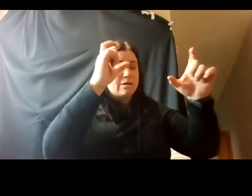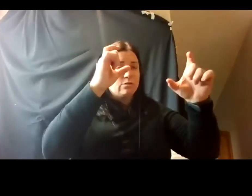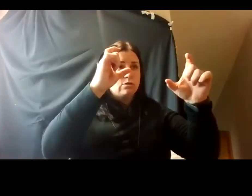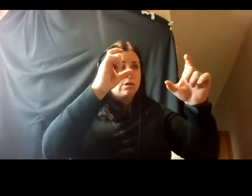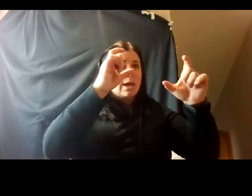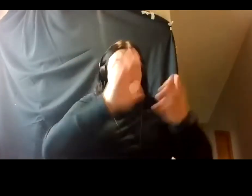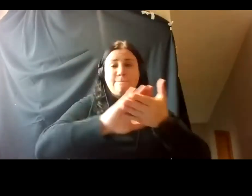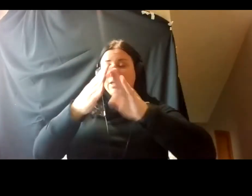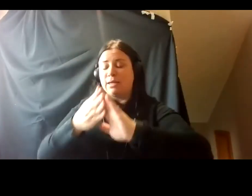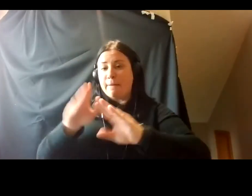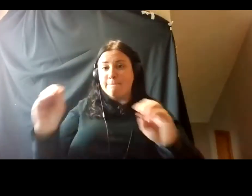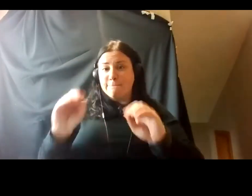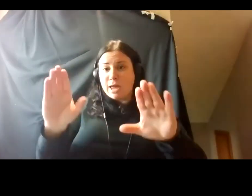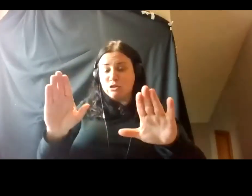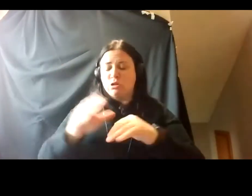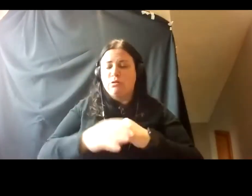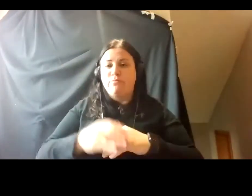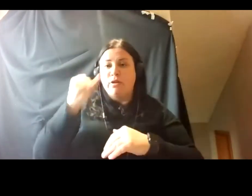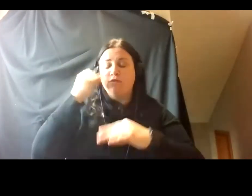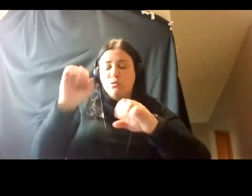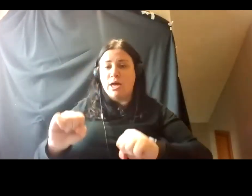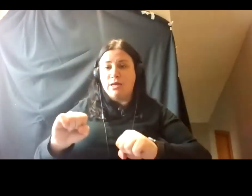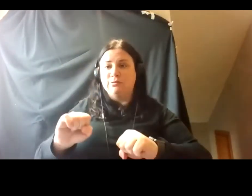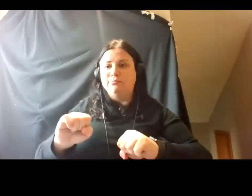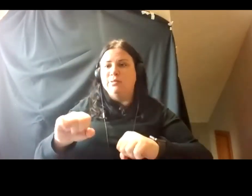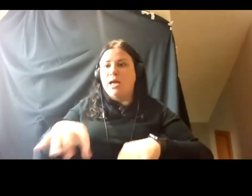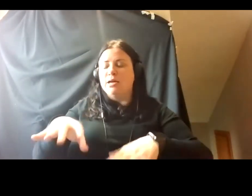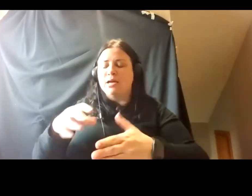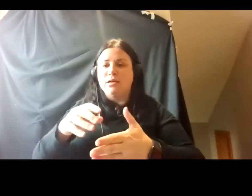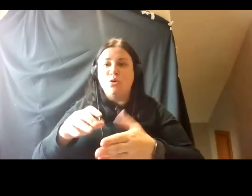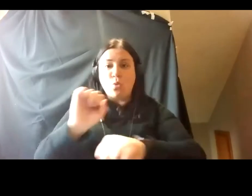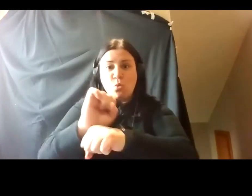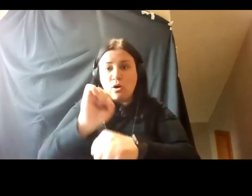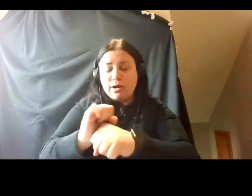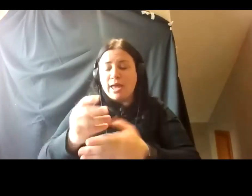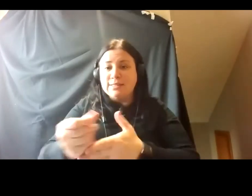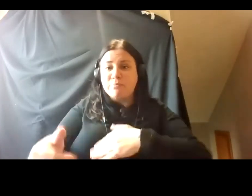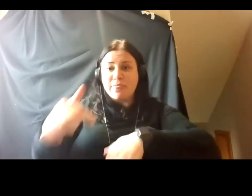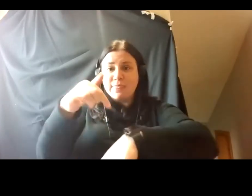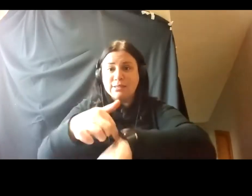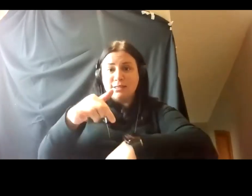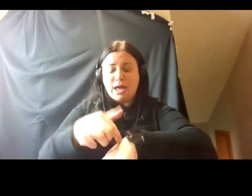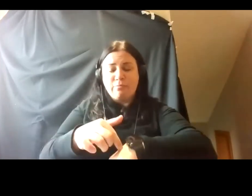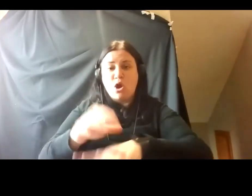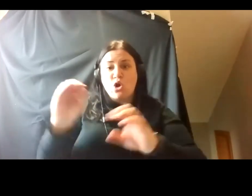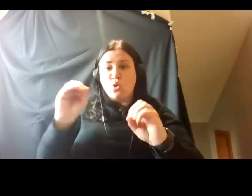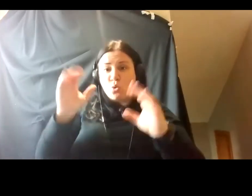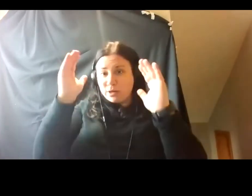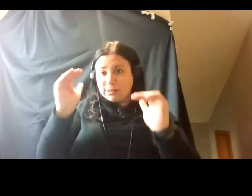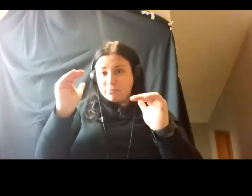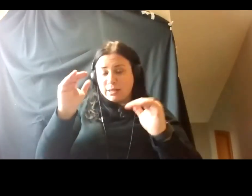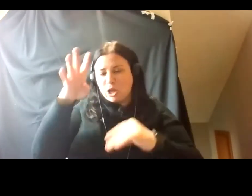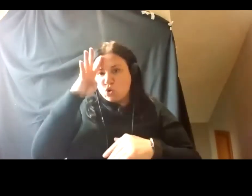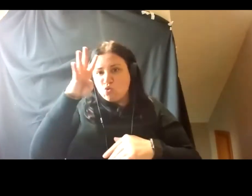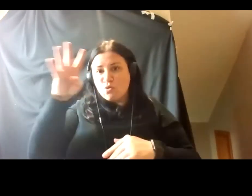magic, into my career. If you could spend more time on something, then nobody would ever expect you to do that. It creates that magic and that